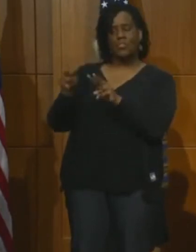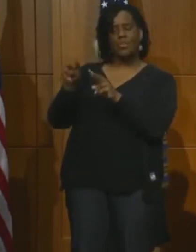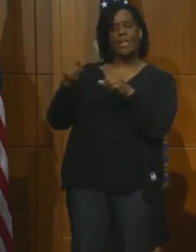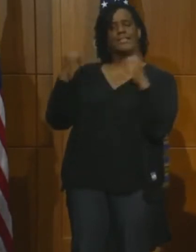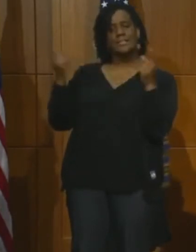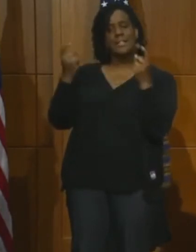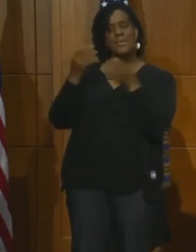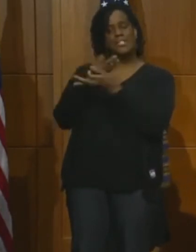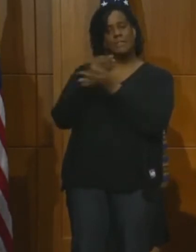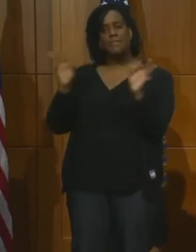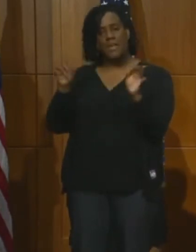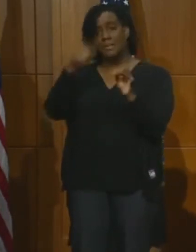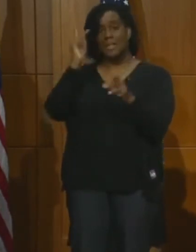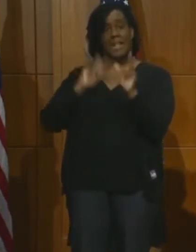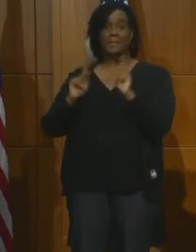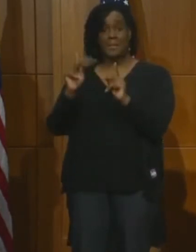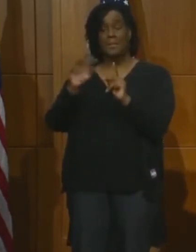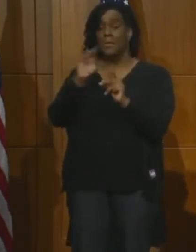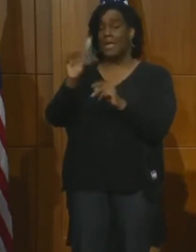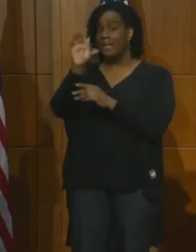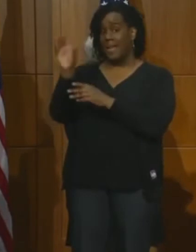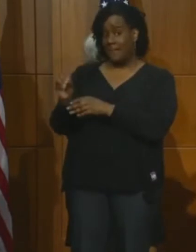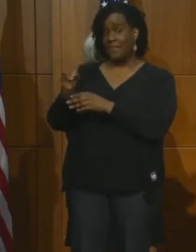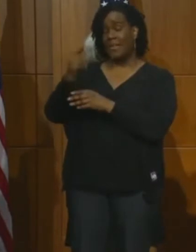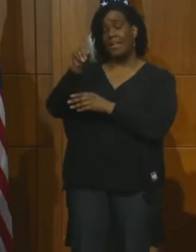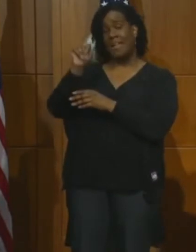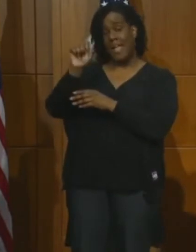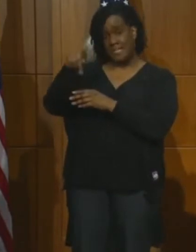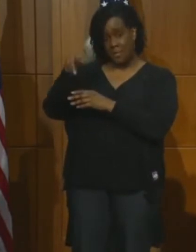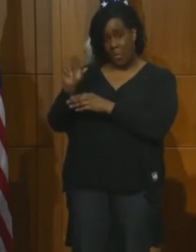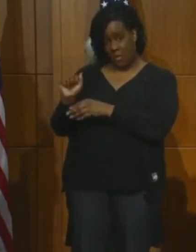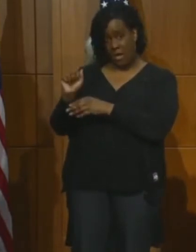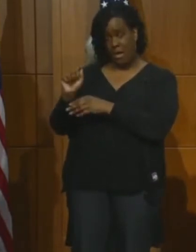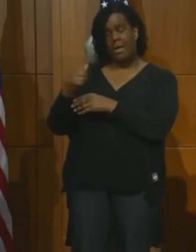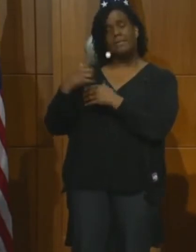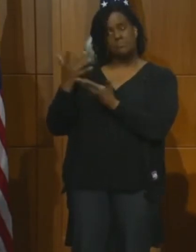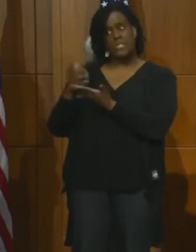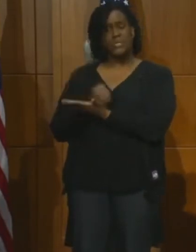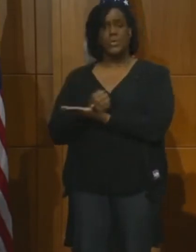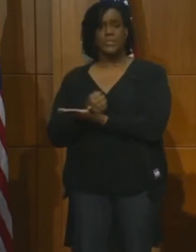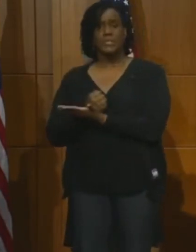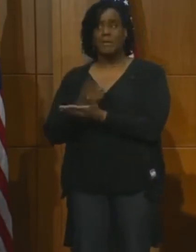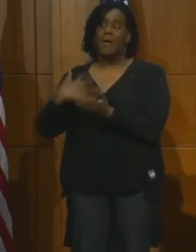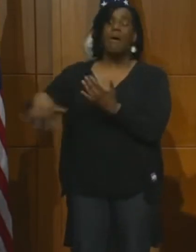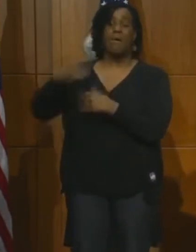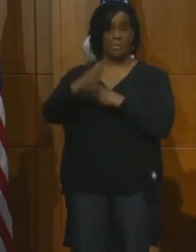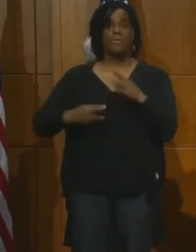people deserve and African diaspora deserve. Worldwide, by the way.